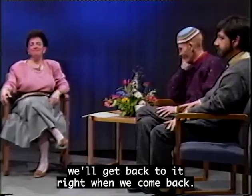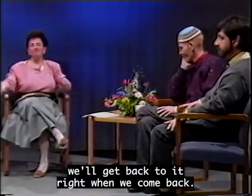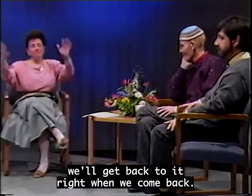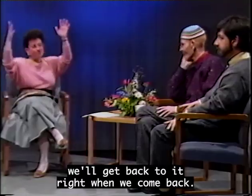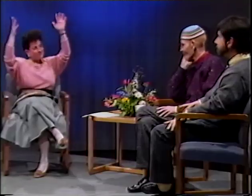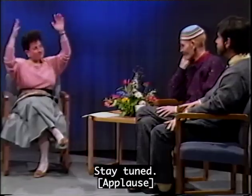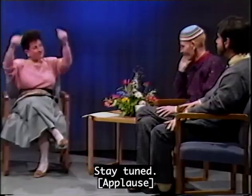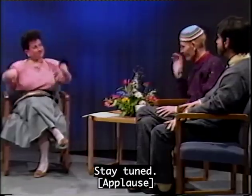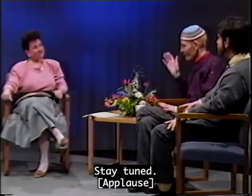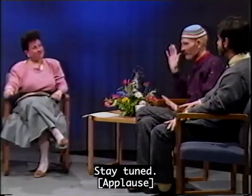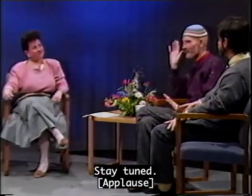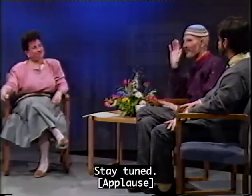back. Stay tuned.